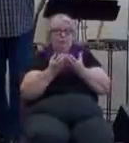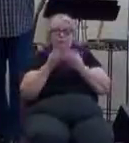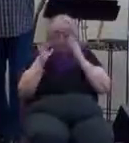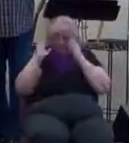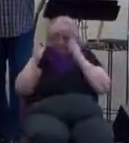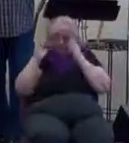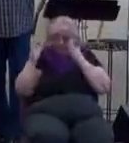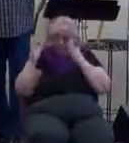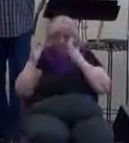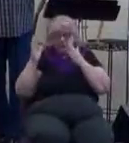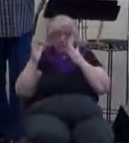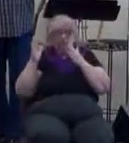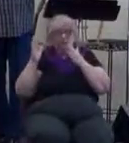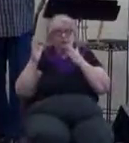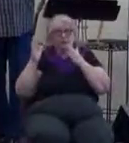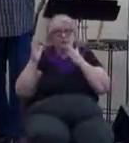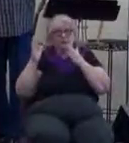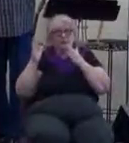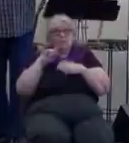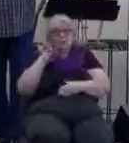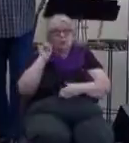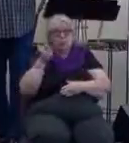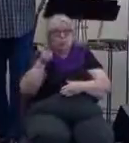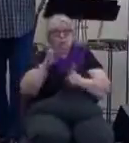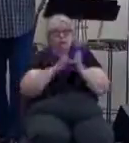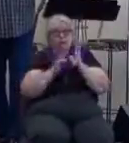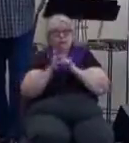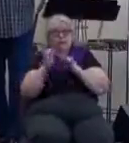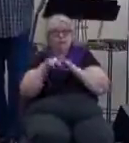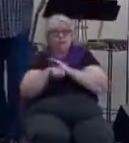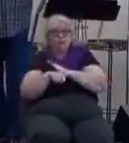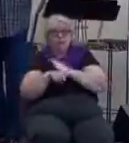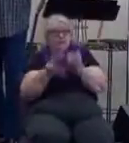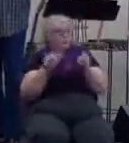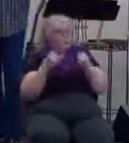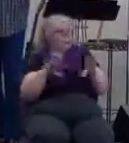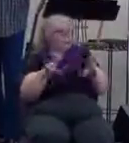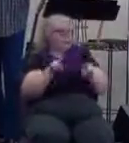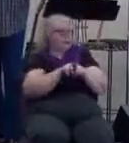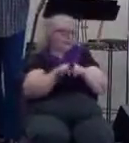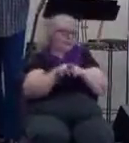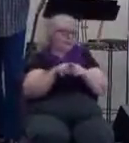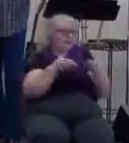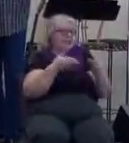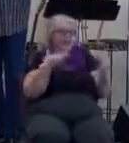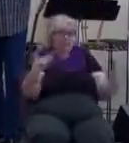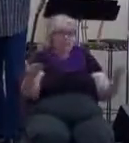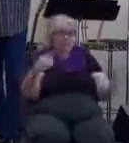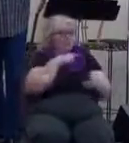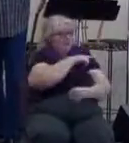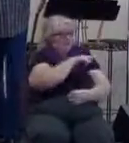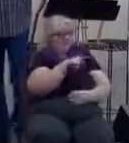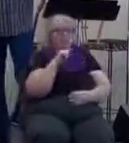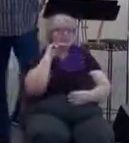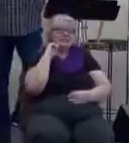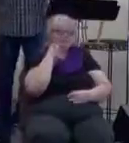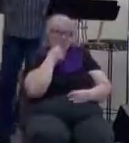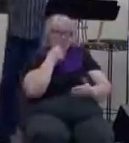order to be killed. And they don't want to have the same thing happen to them. Pretty serious